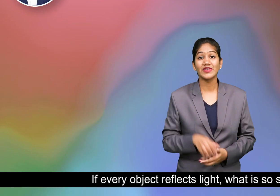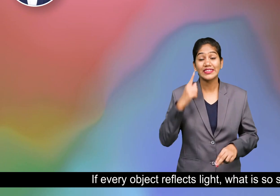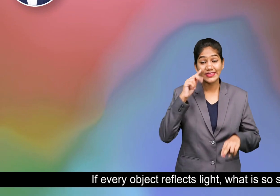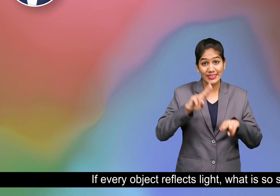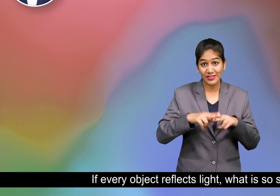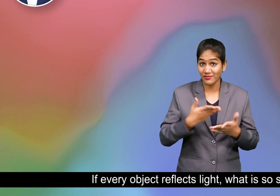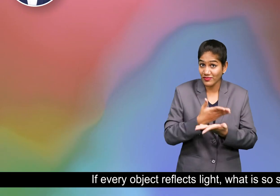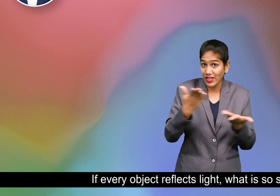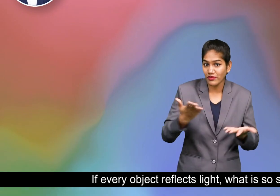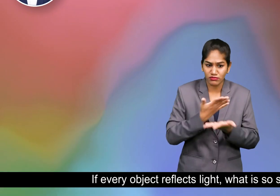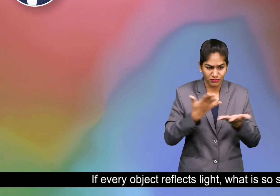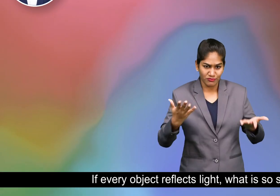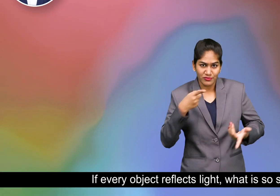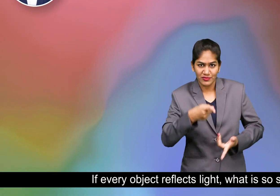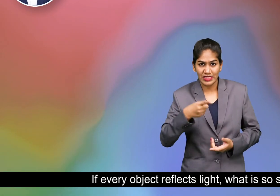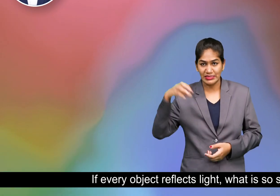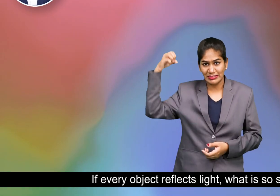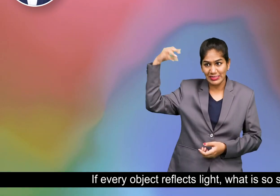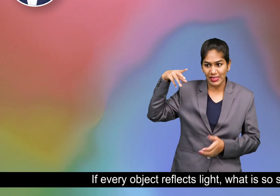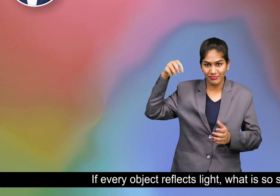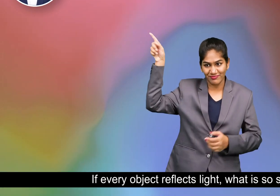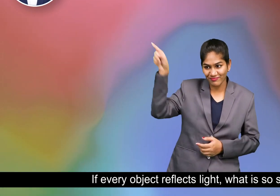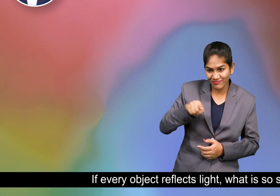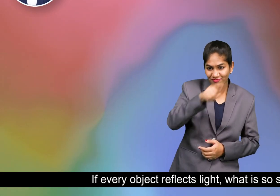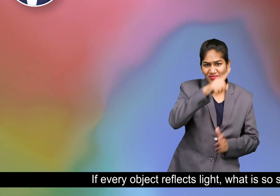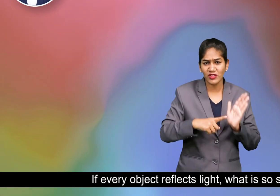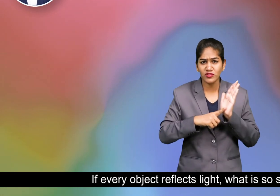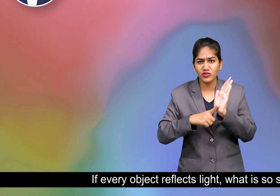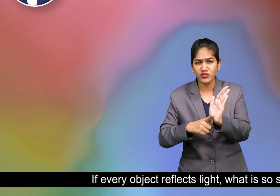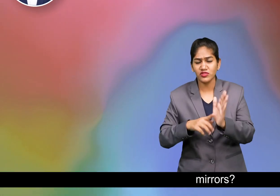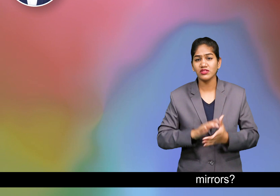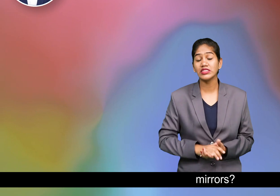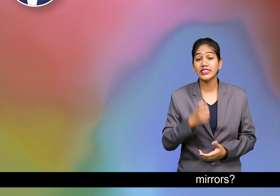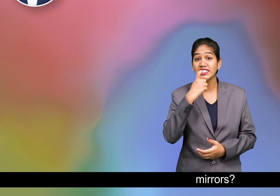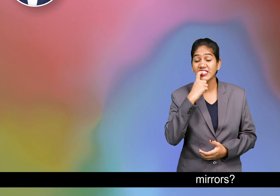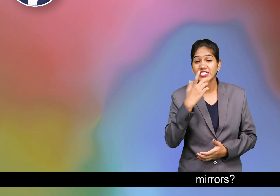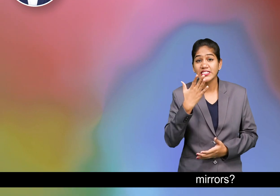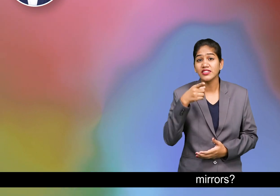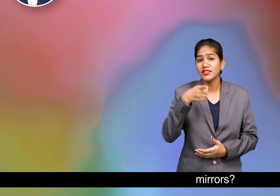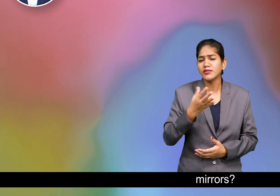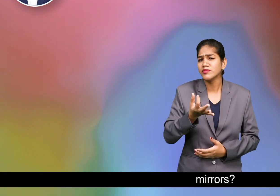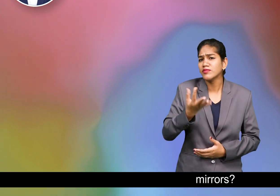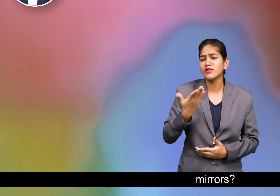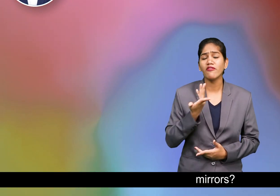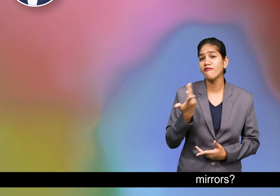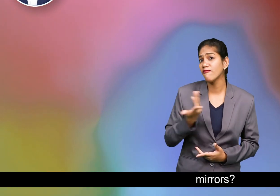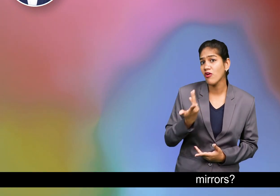If every object reflects light, what is so special about mirrors?